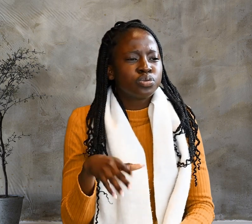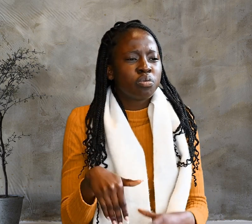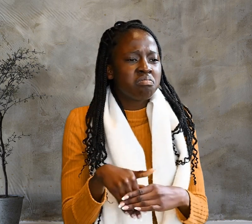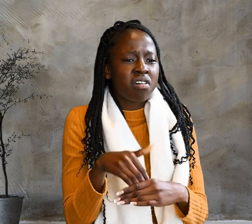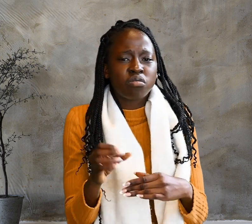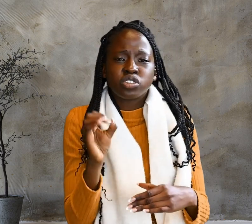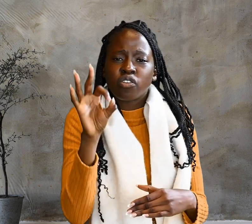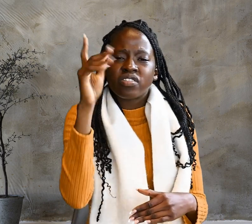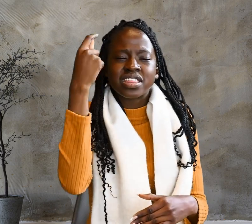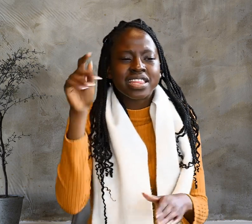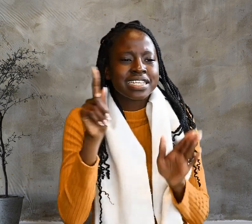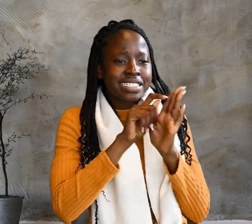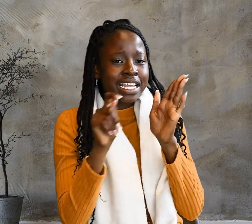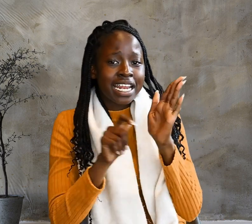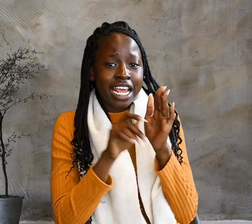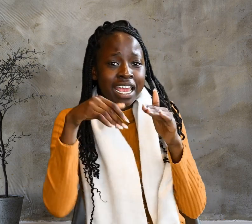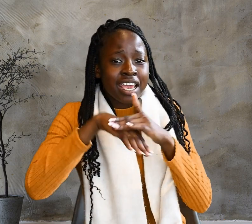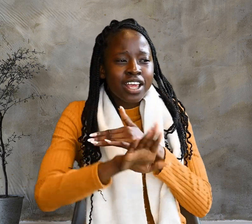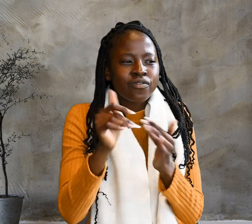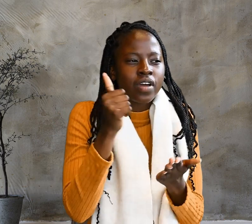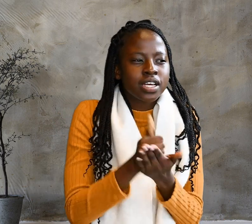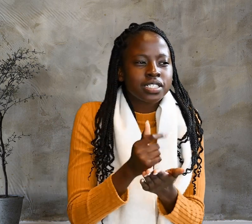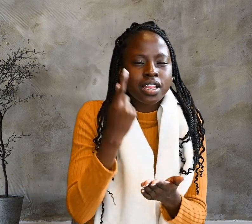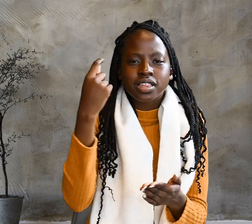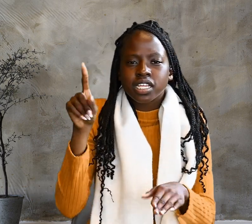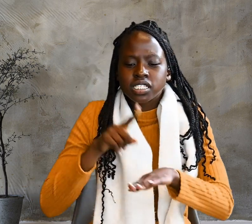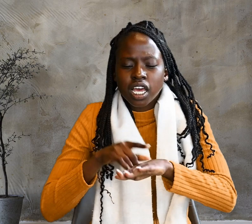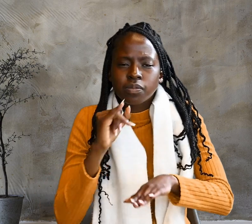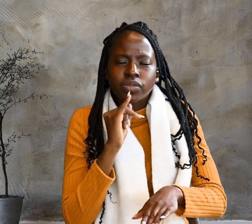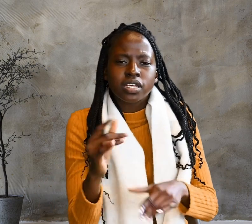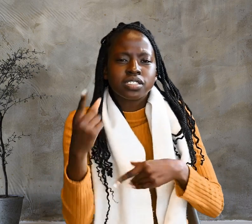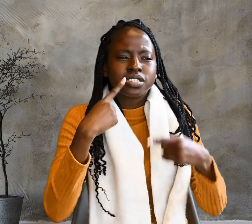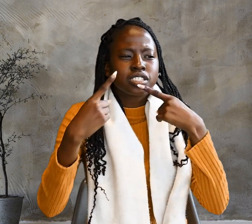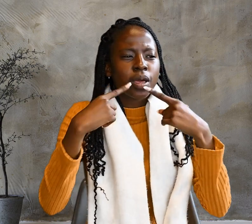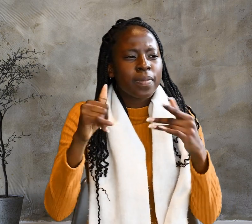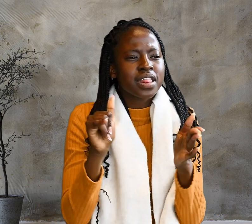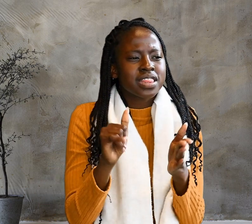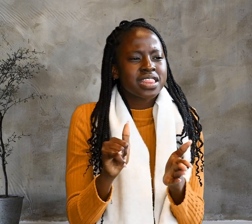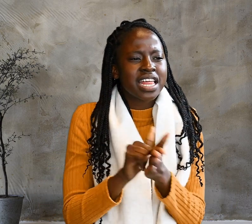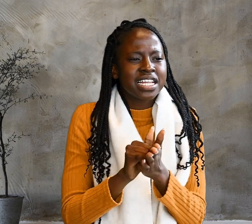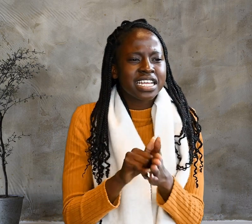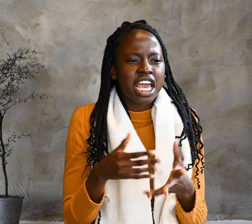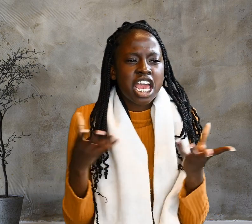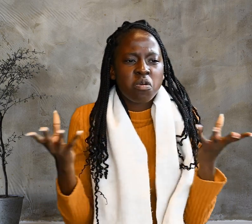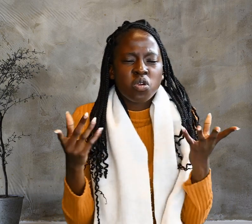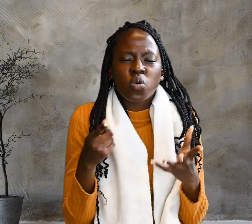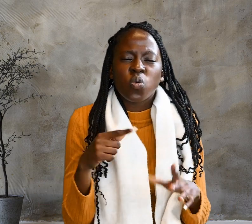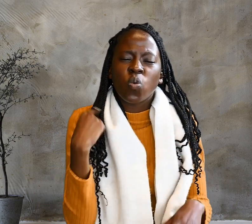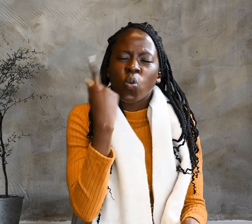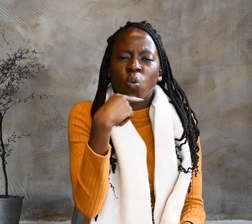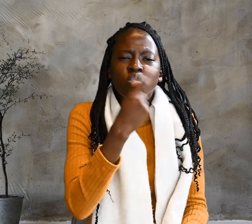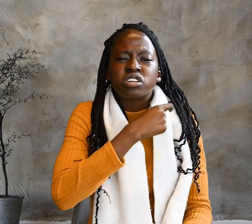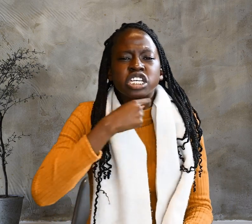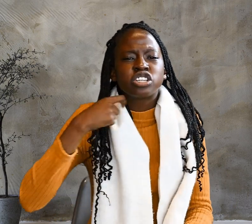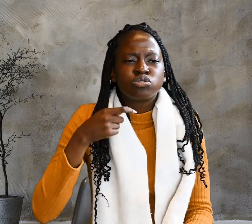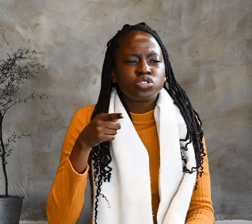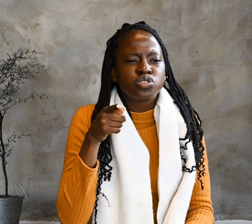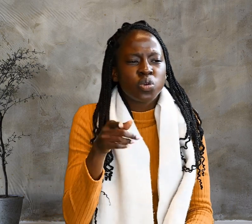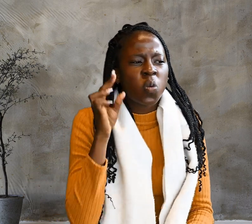synagogue. In fact, the time is coming when anyone who kills you will think they are offering a service